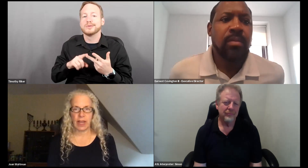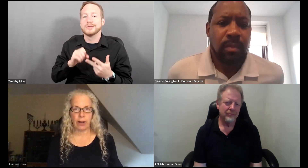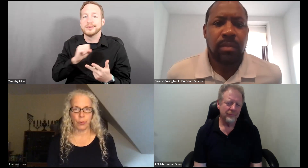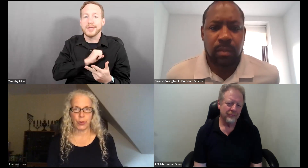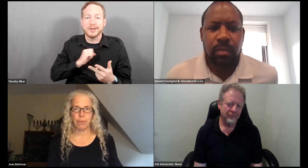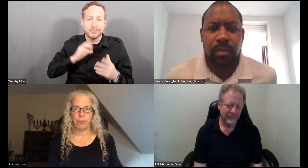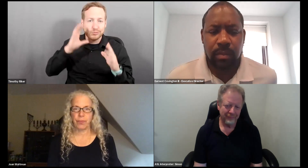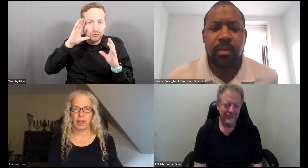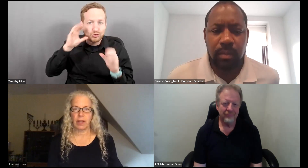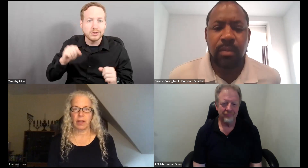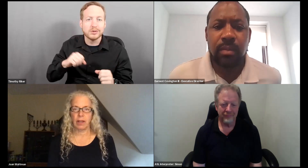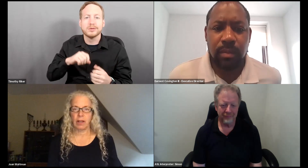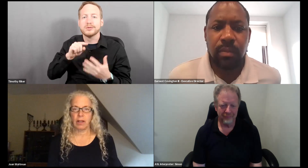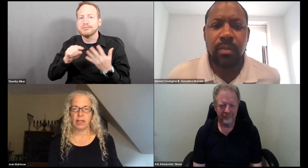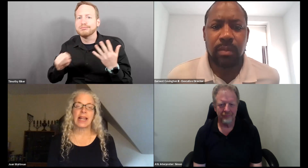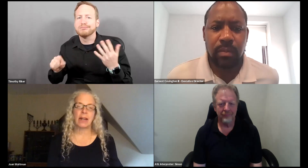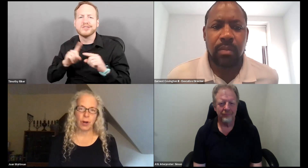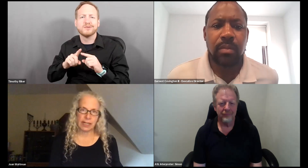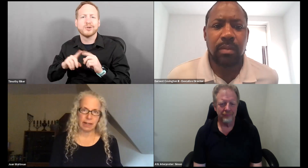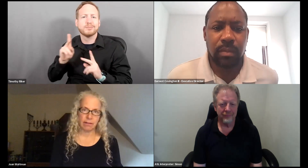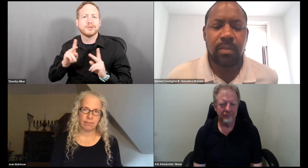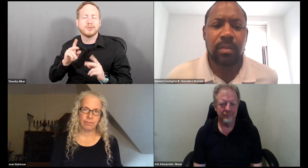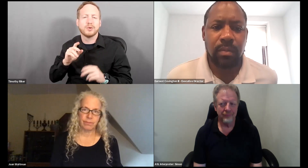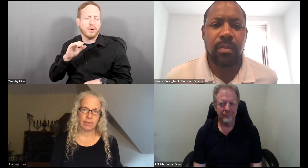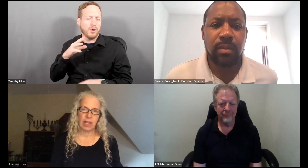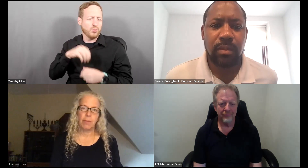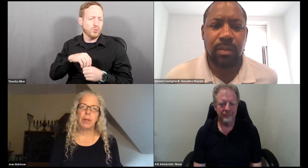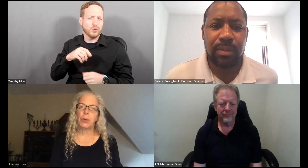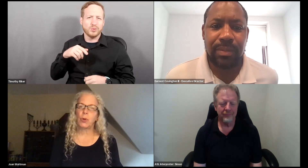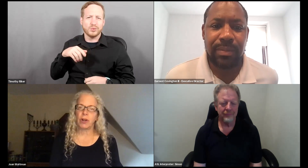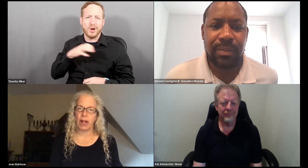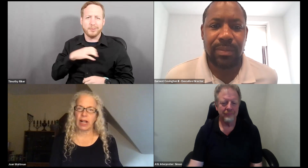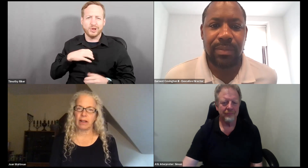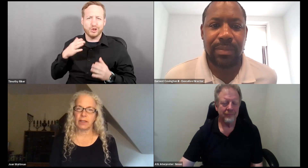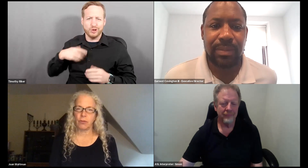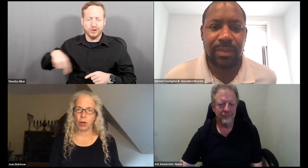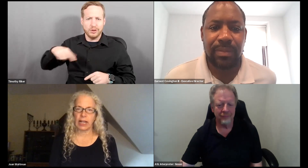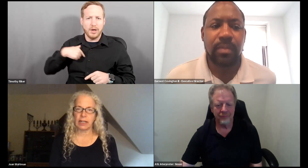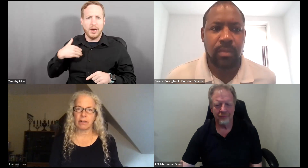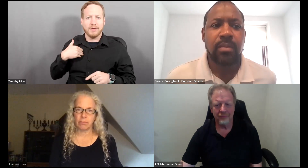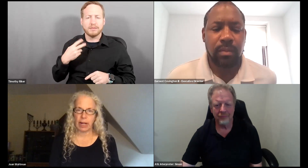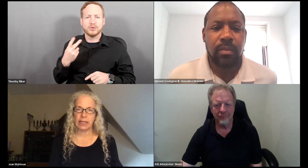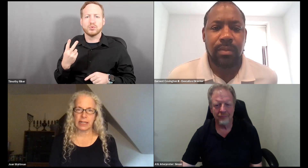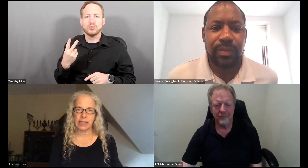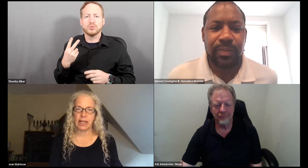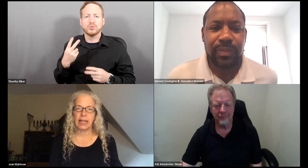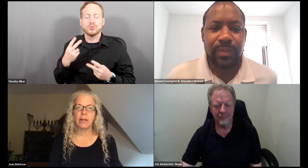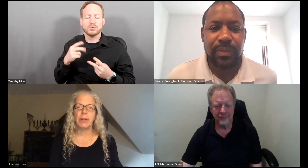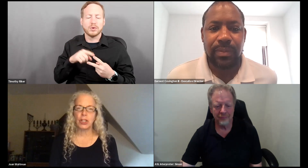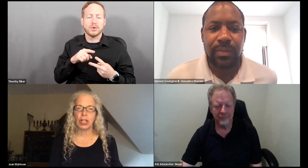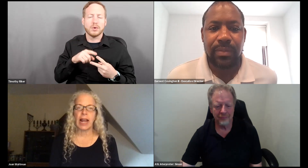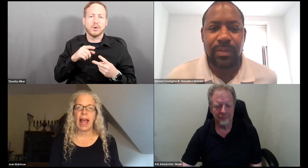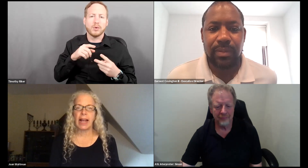Speaker of the House, the Senate President, people who are involved in Rhode Island politics. And